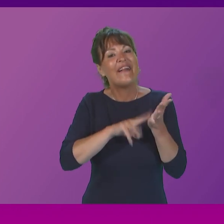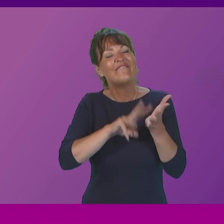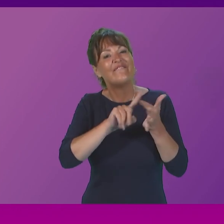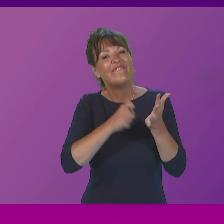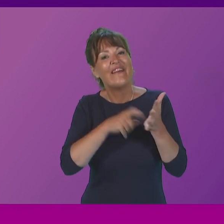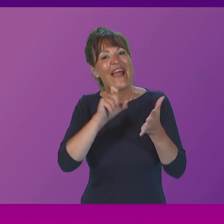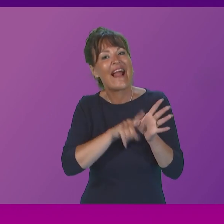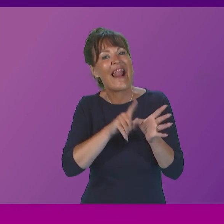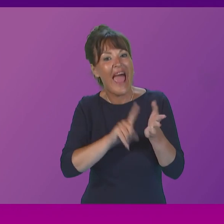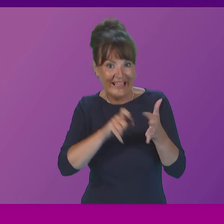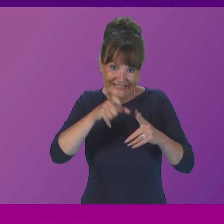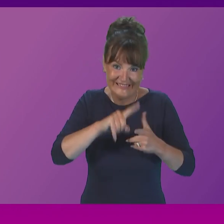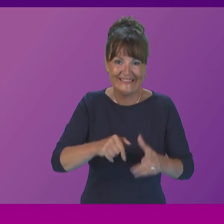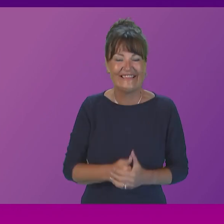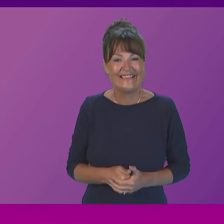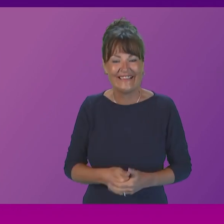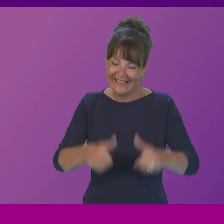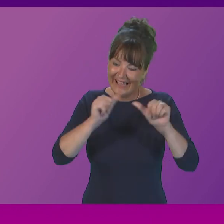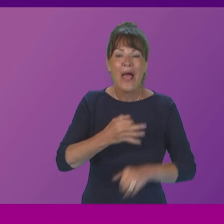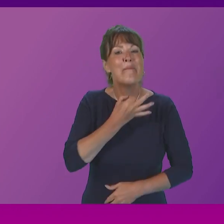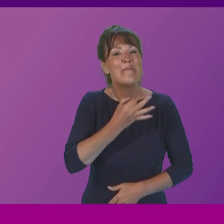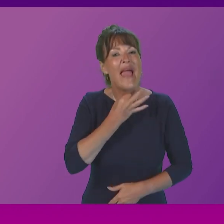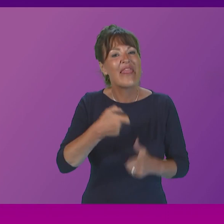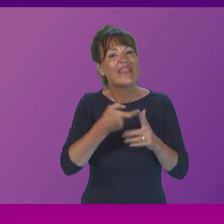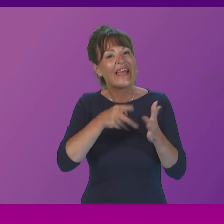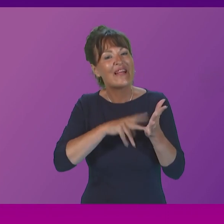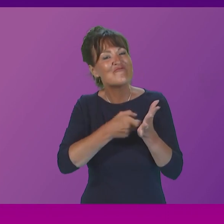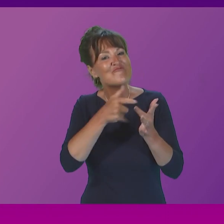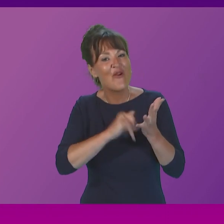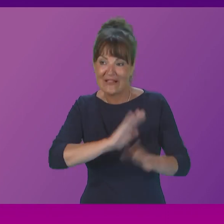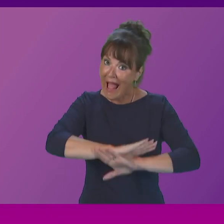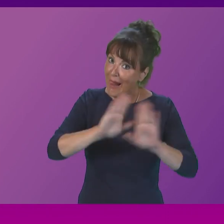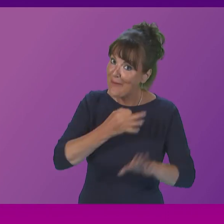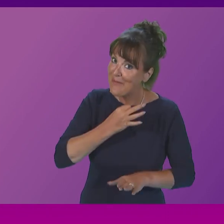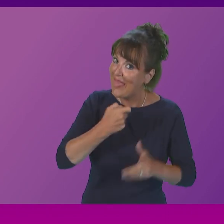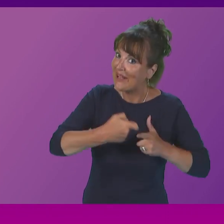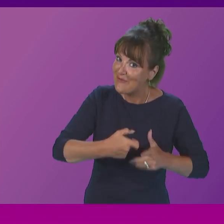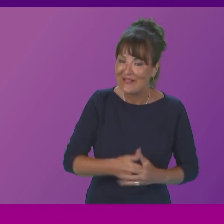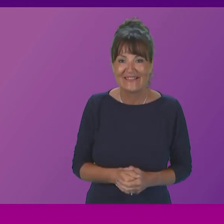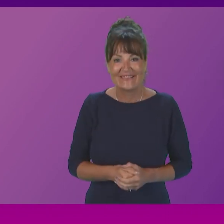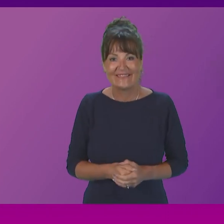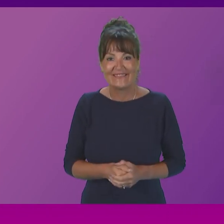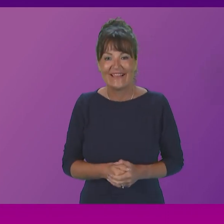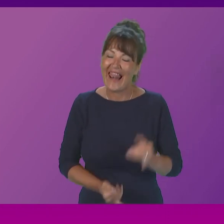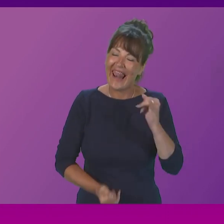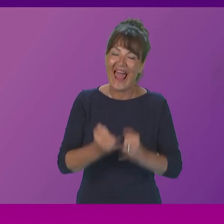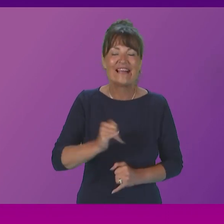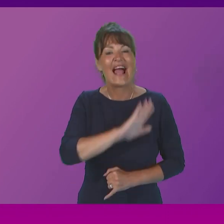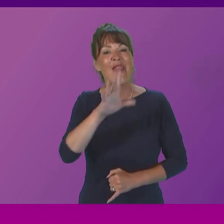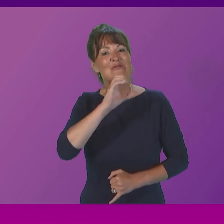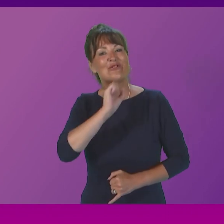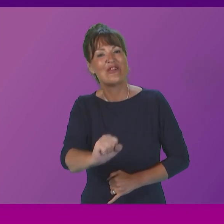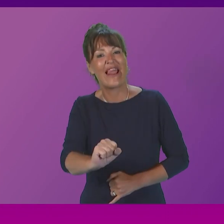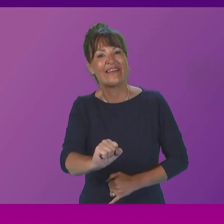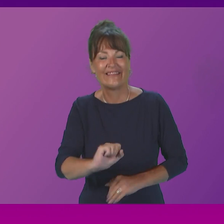Hello, Inverclyde. In Perth and Kinross. Hello, Perth and Kinross. And in Shetland.